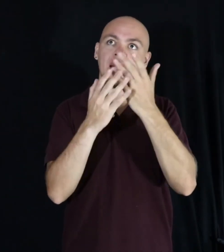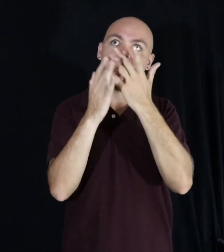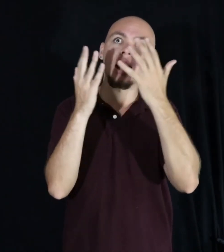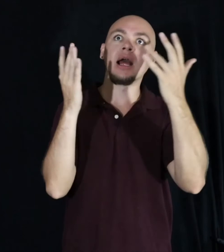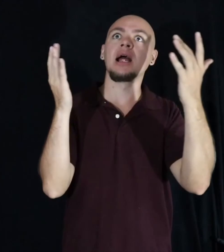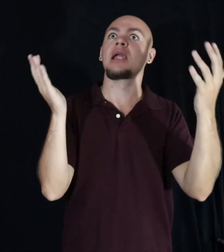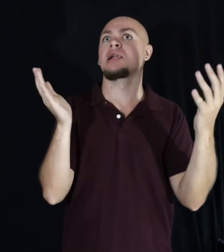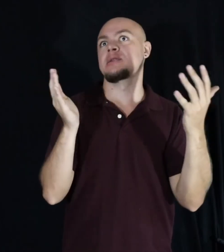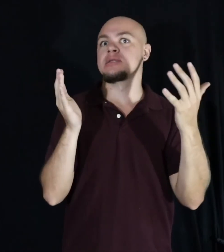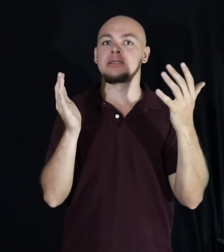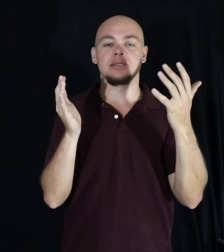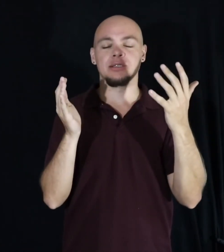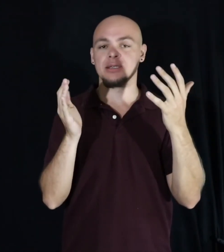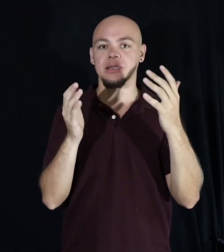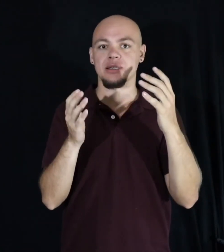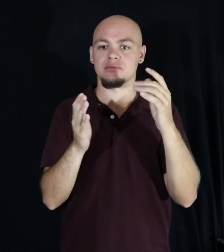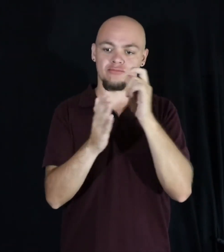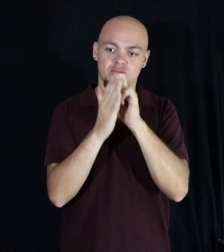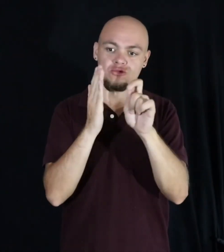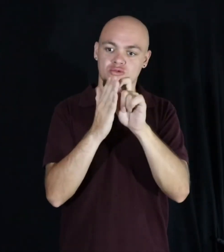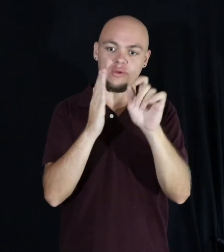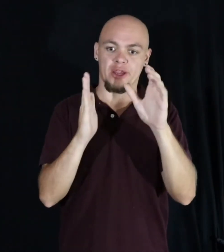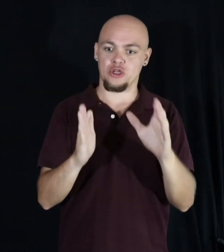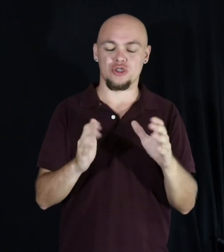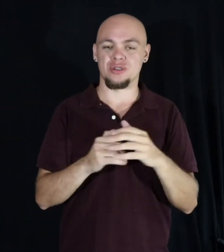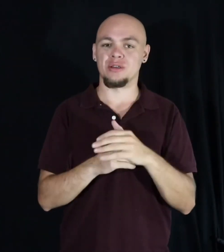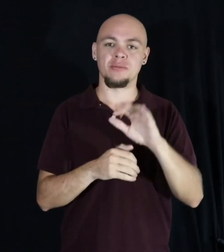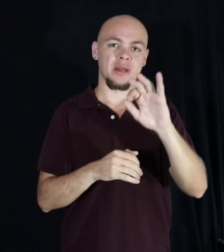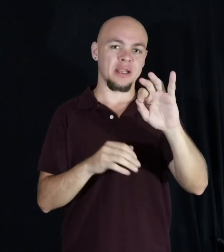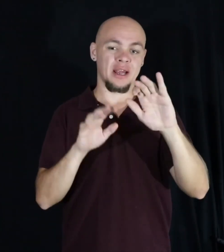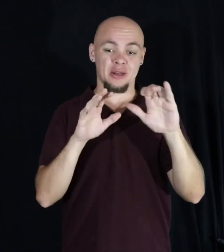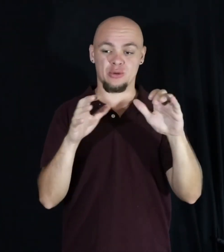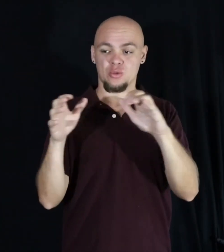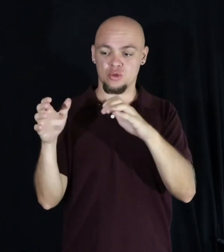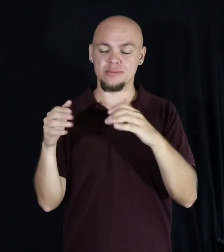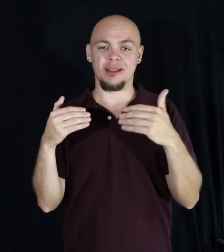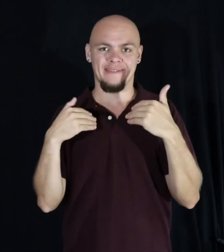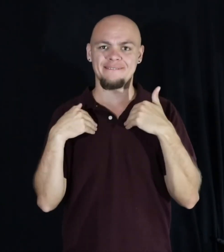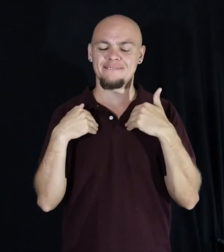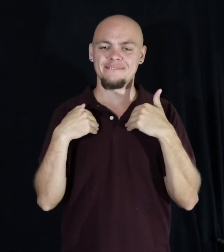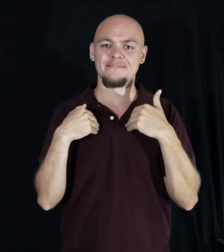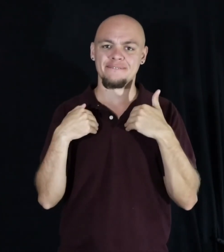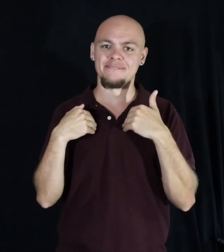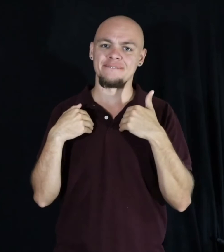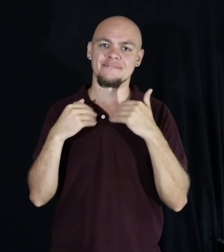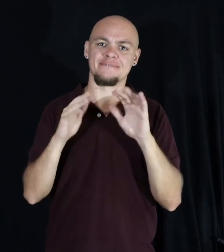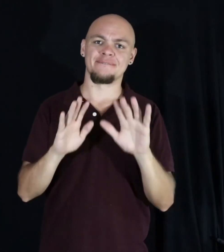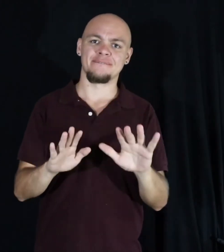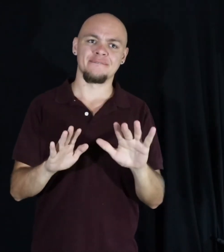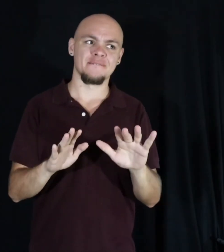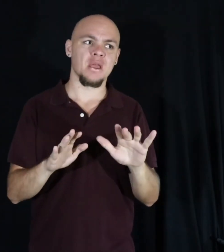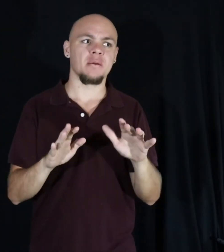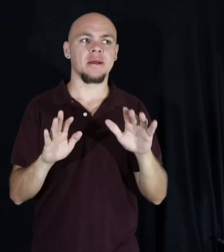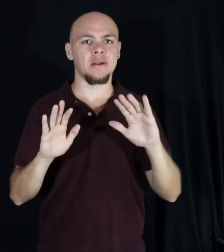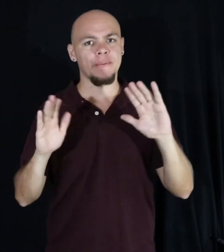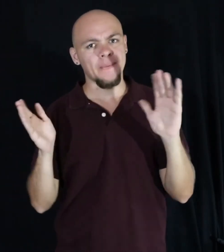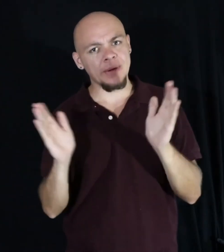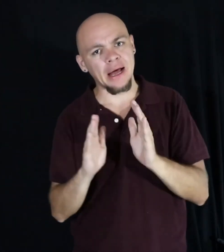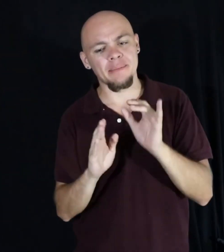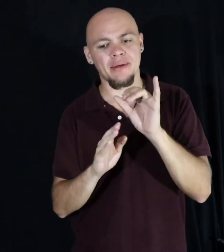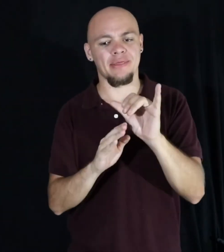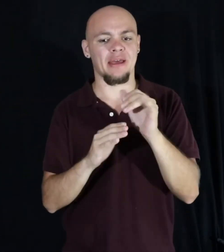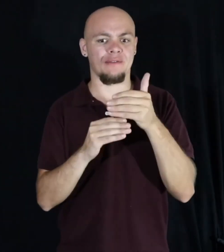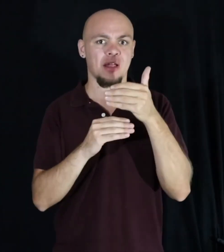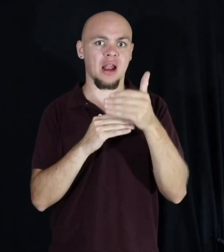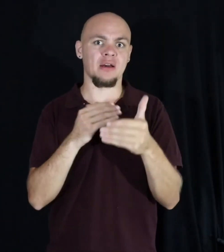all. Now, I had my 9 groups, but I mean, it's already quite a reduction, but of course, you know, once you're that far,